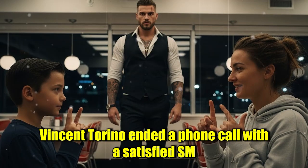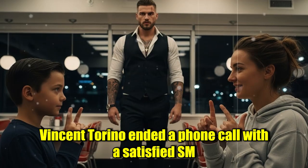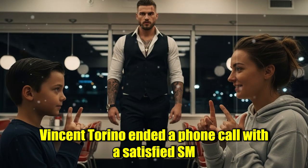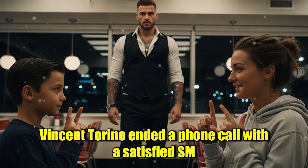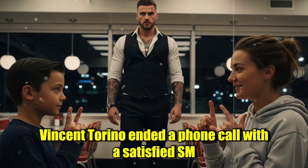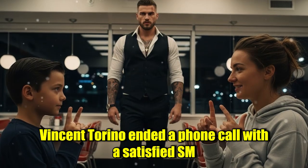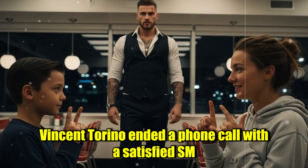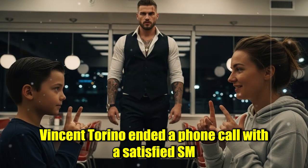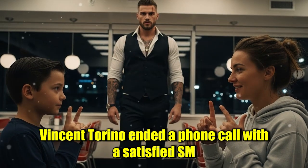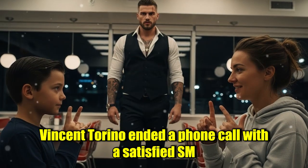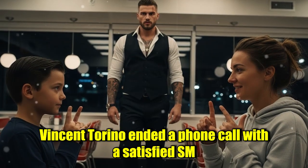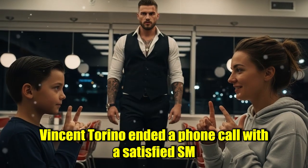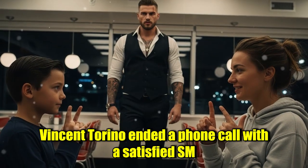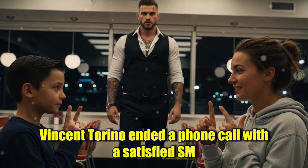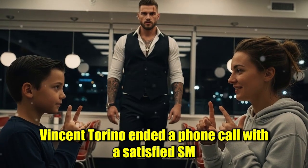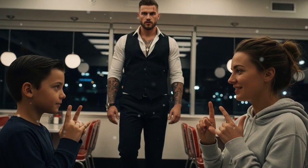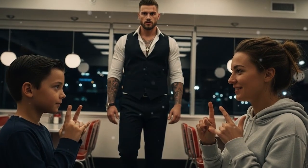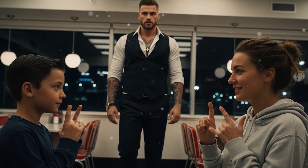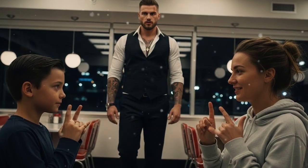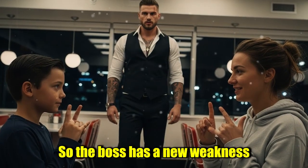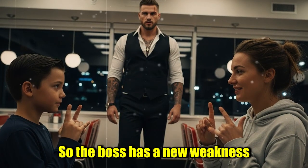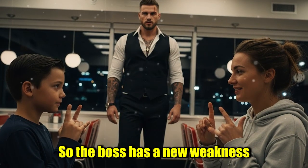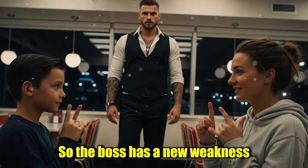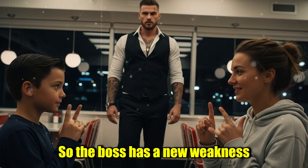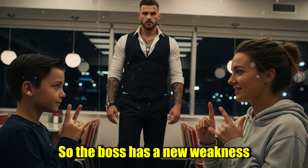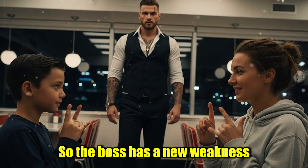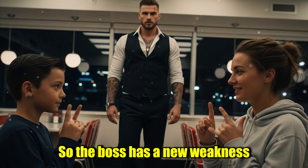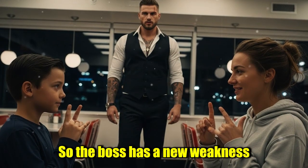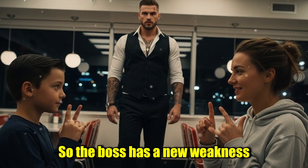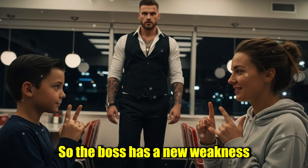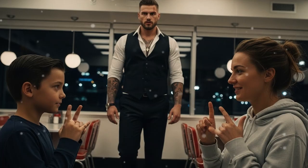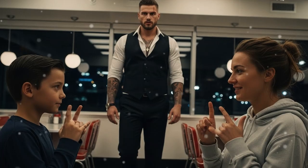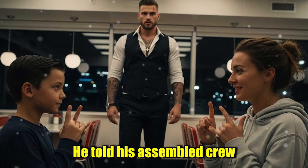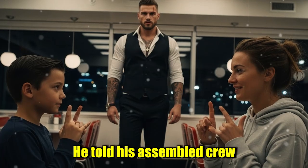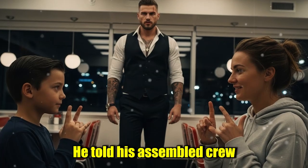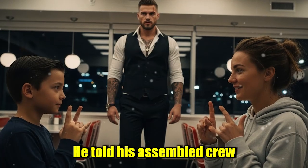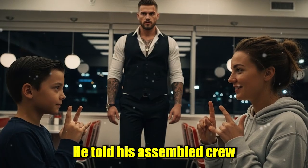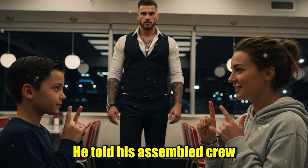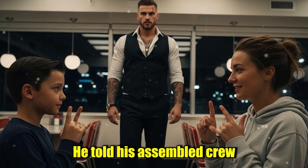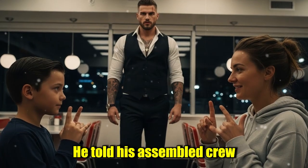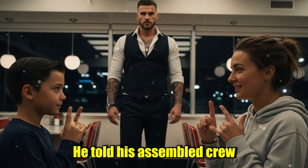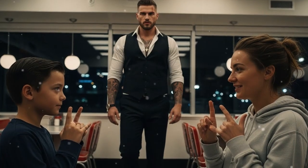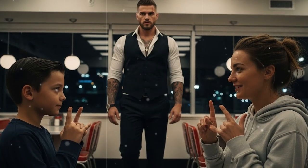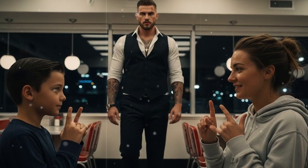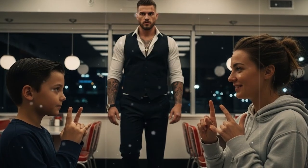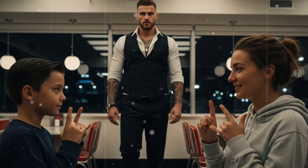ended a phone call with a satisfied smile. "So the boss has a new weakness," he told his assembled crew. "First the